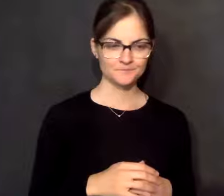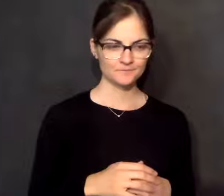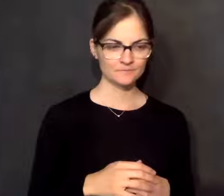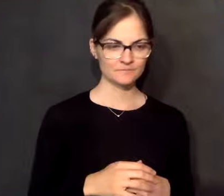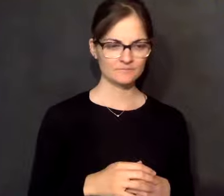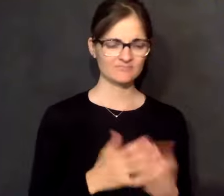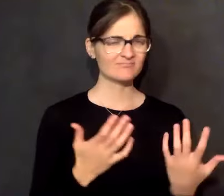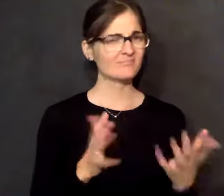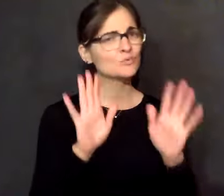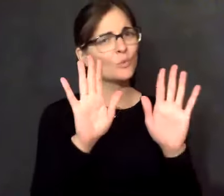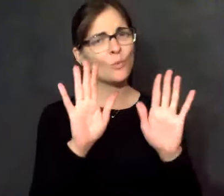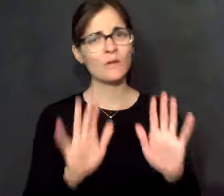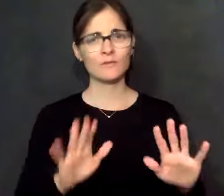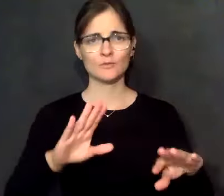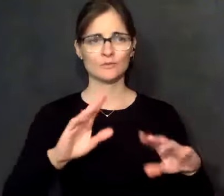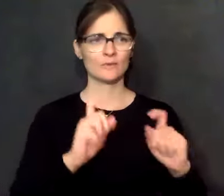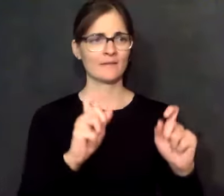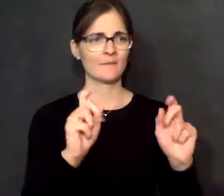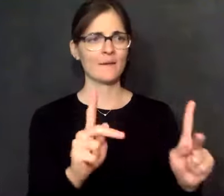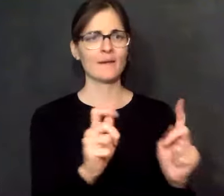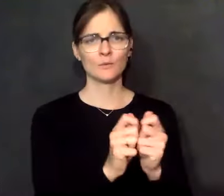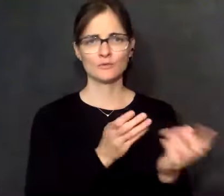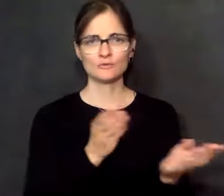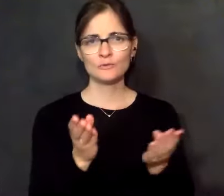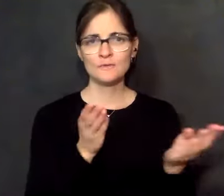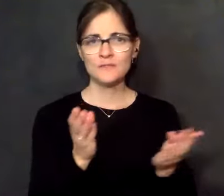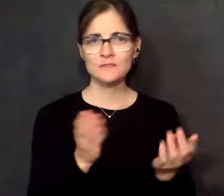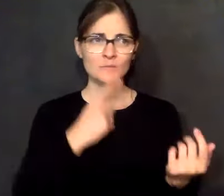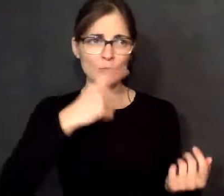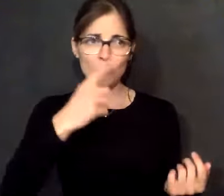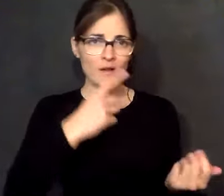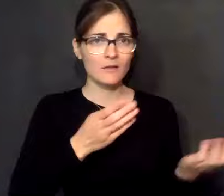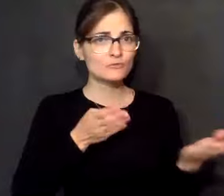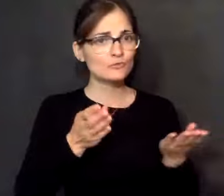I think it's fabulous to do service for my group, for the area, for